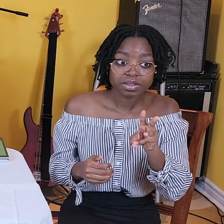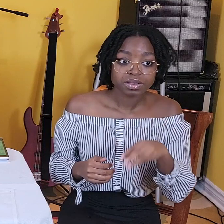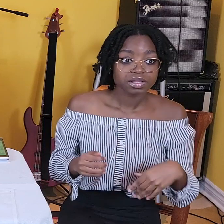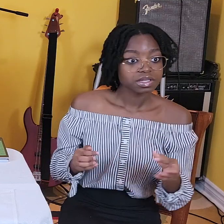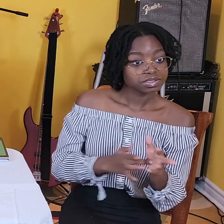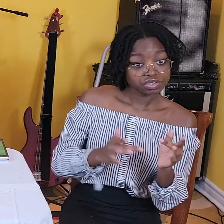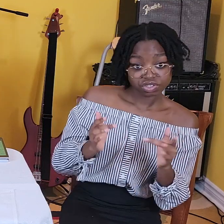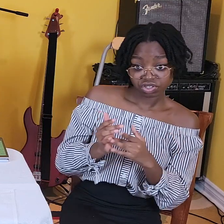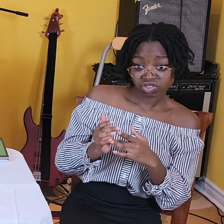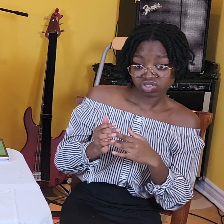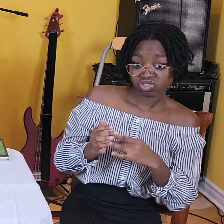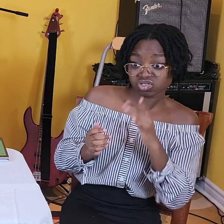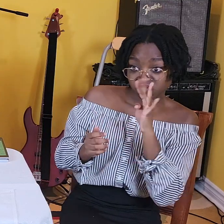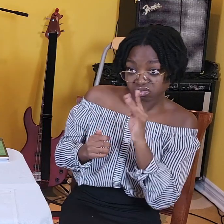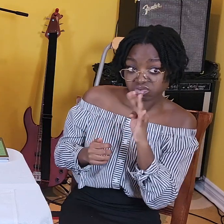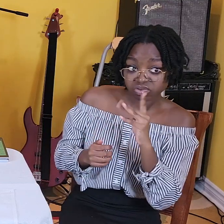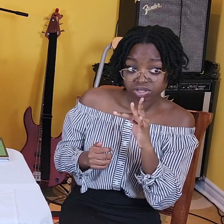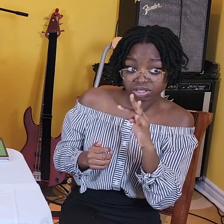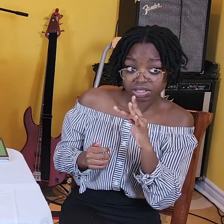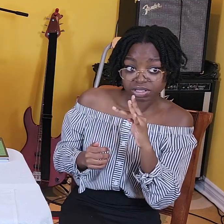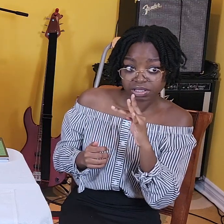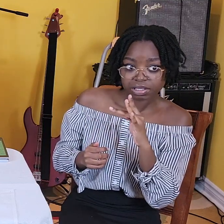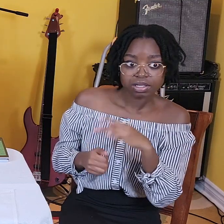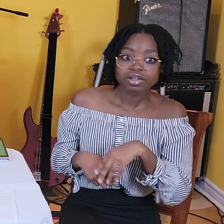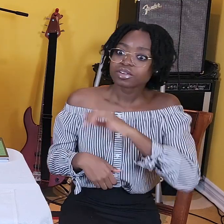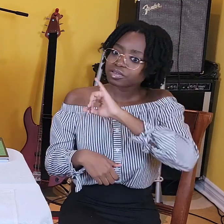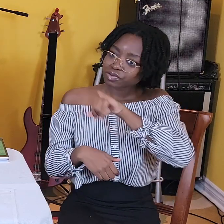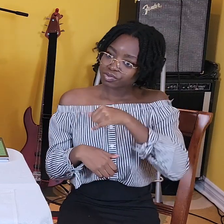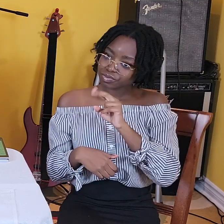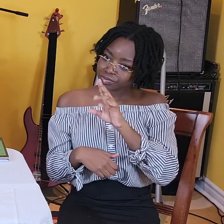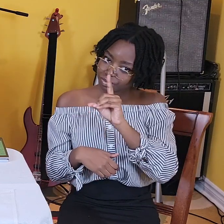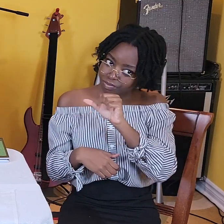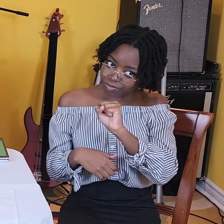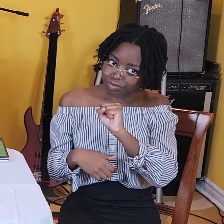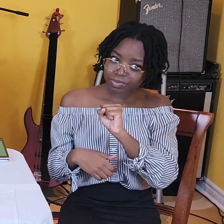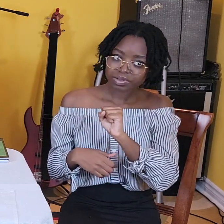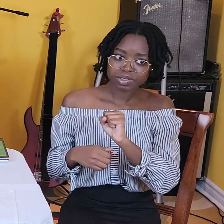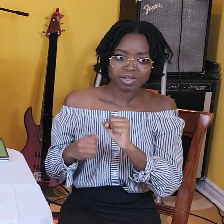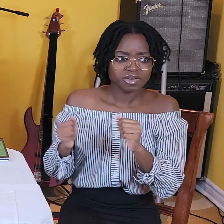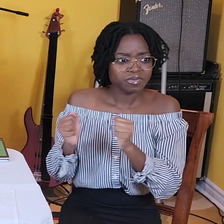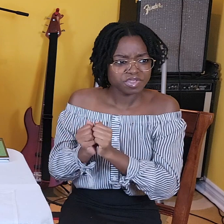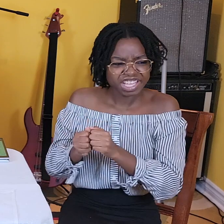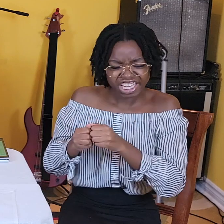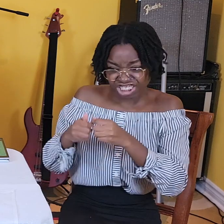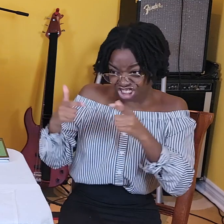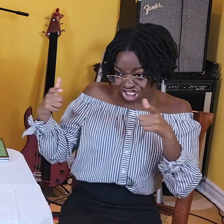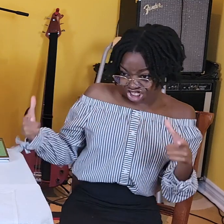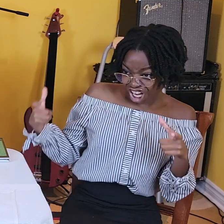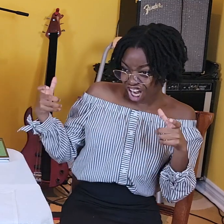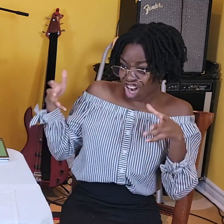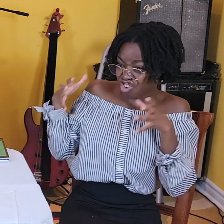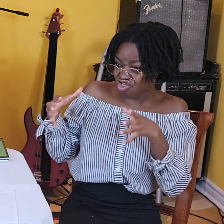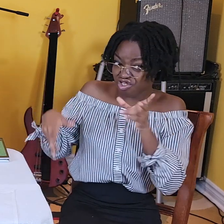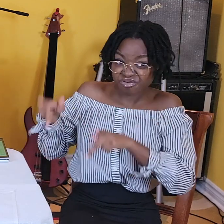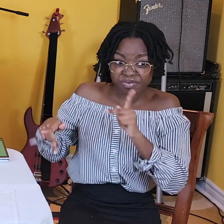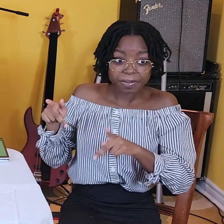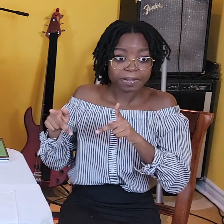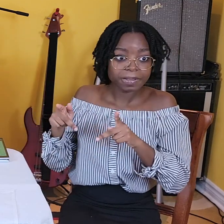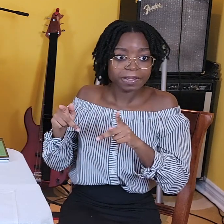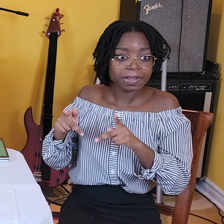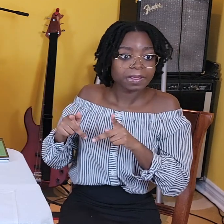Judas, one of the 12, with a great multitude with swords and clubs, came from the chief priests and elders of the